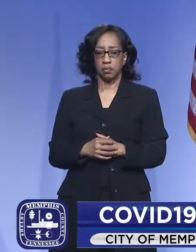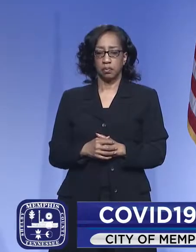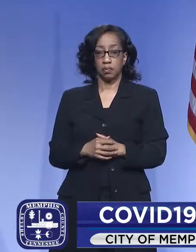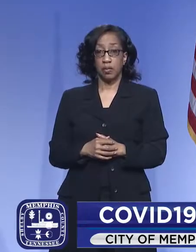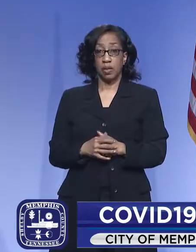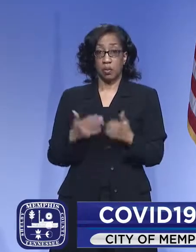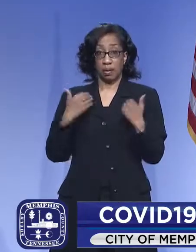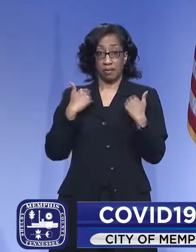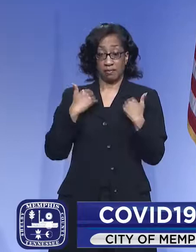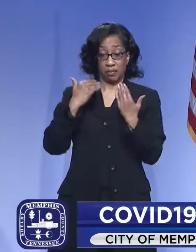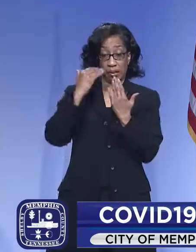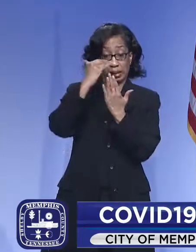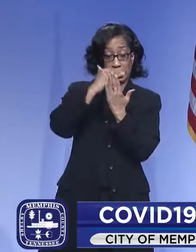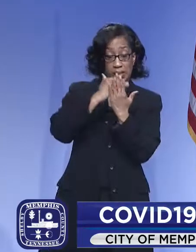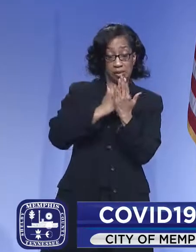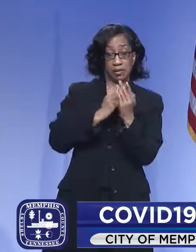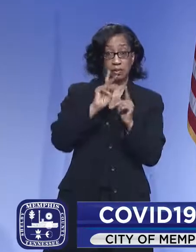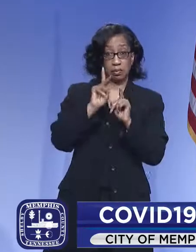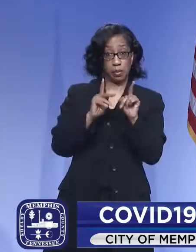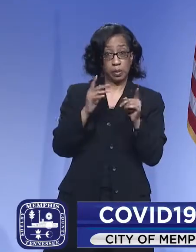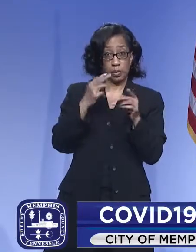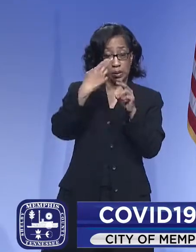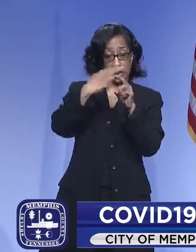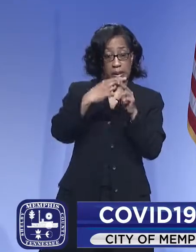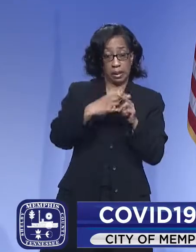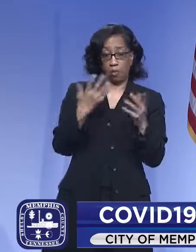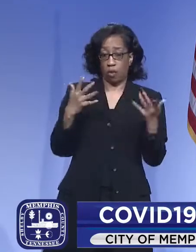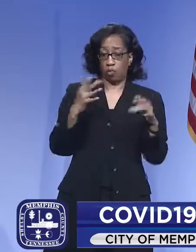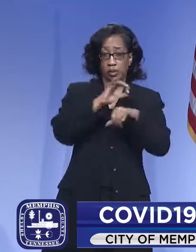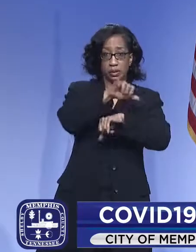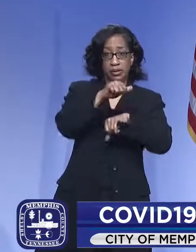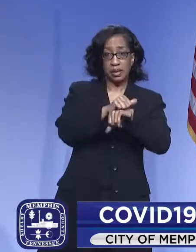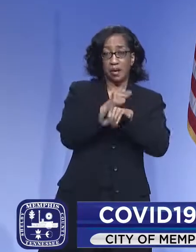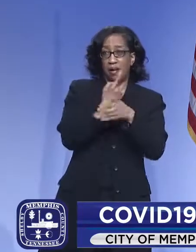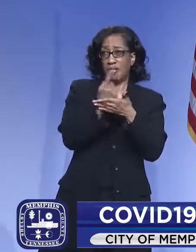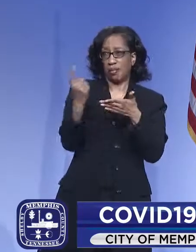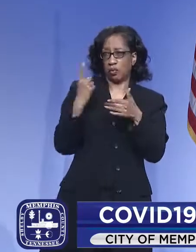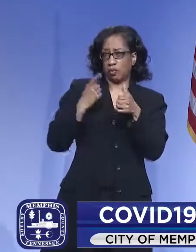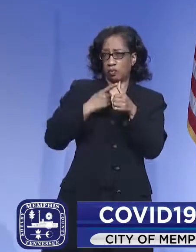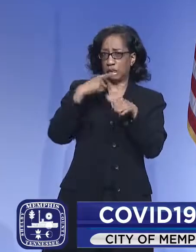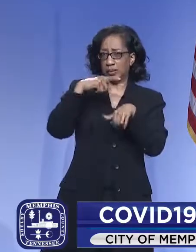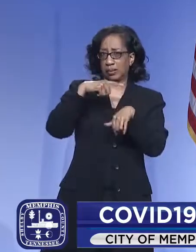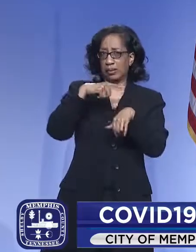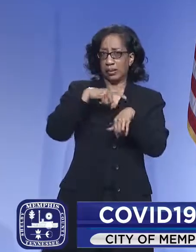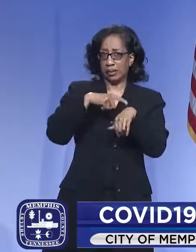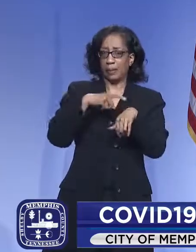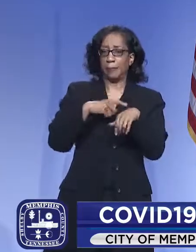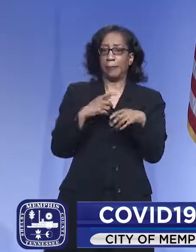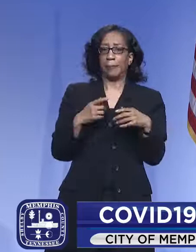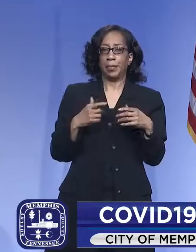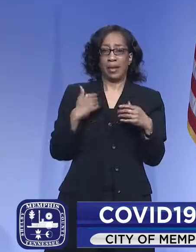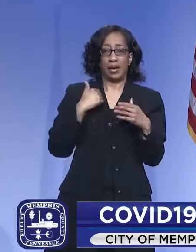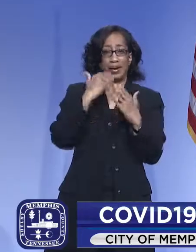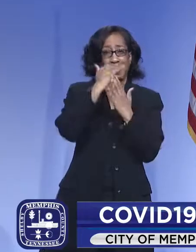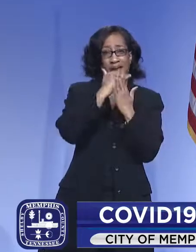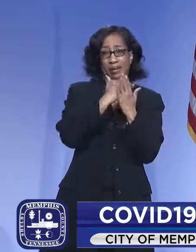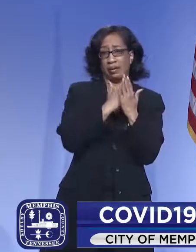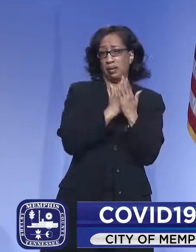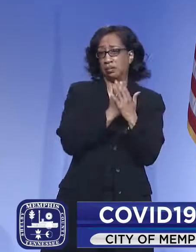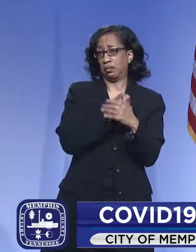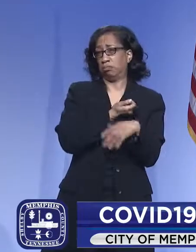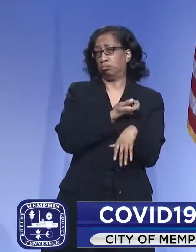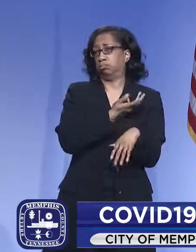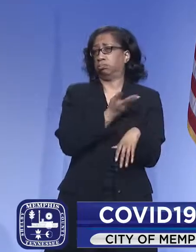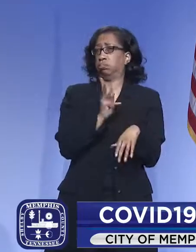list of people who are scheduled. Last week was our first week of doing that, and we had a list of several hundred individuals